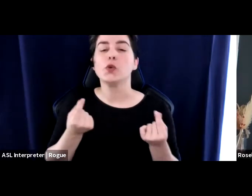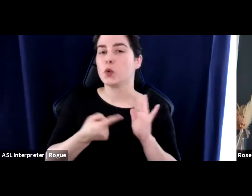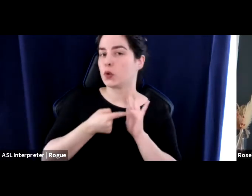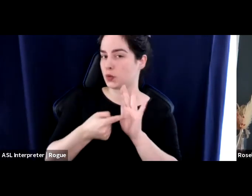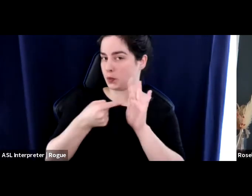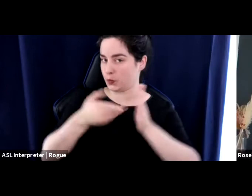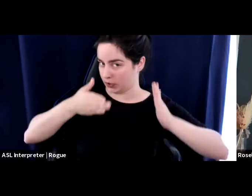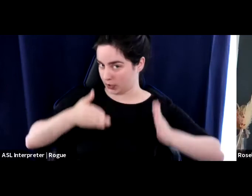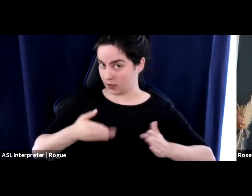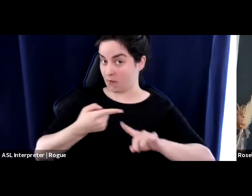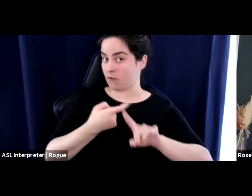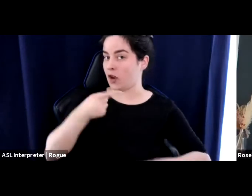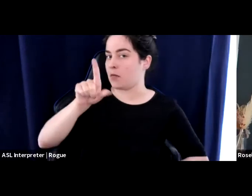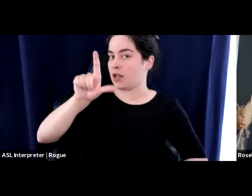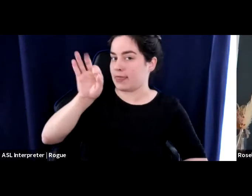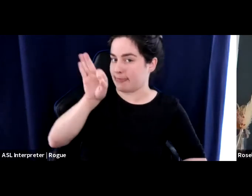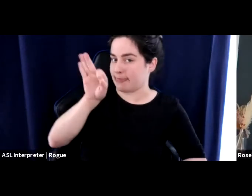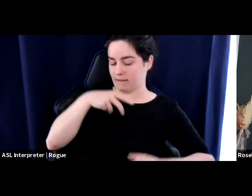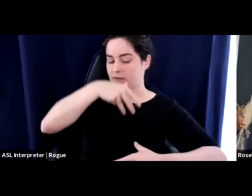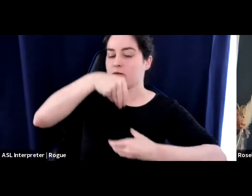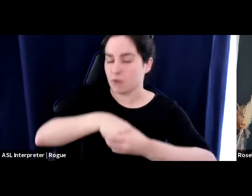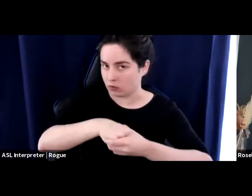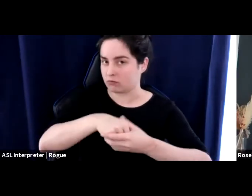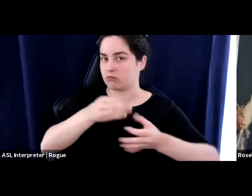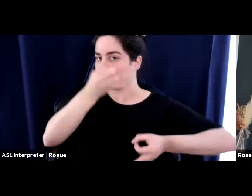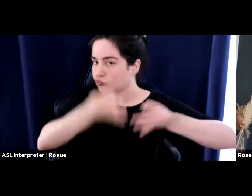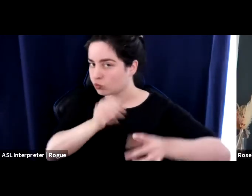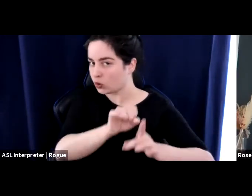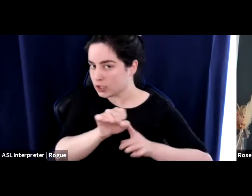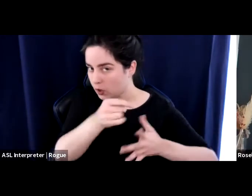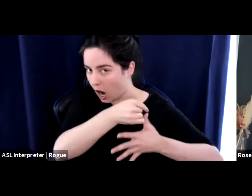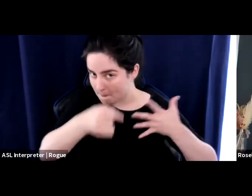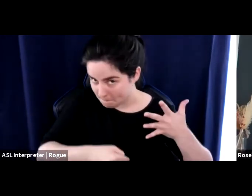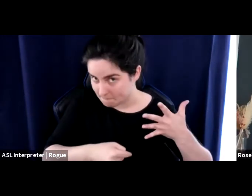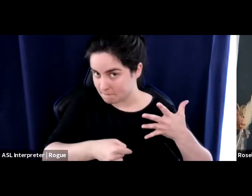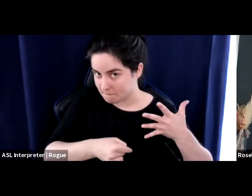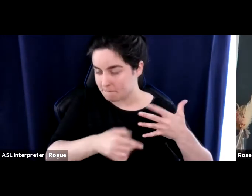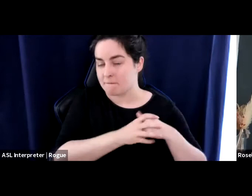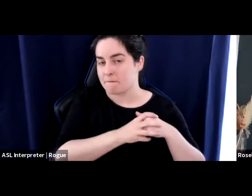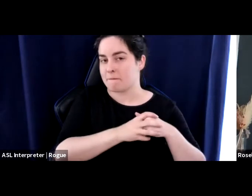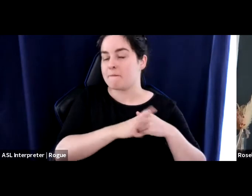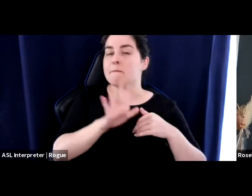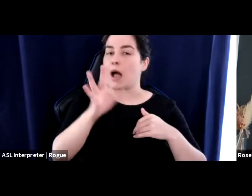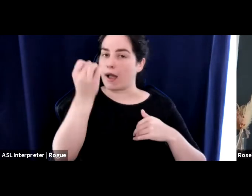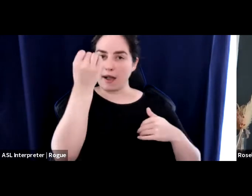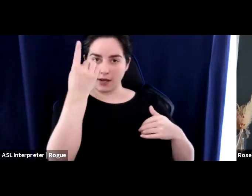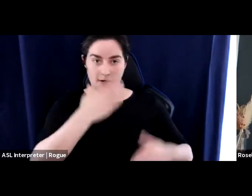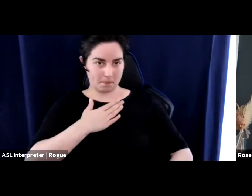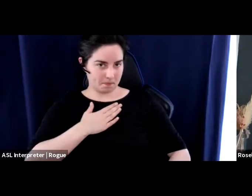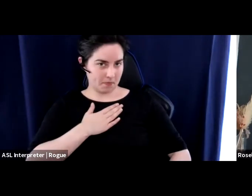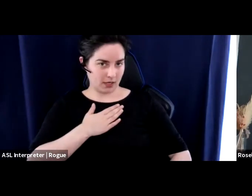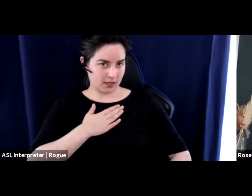involved in these cases, but not someone who has